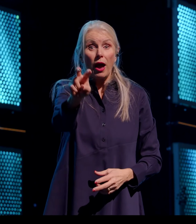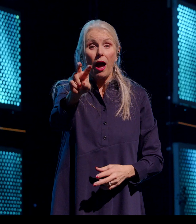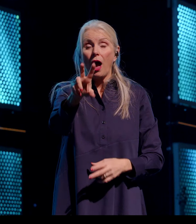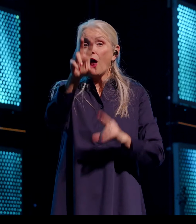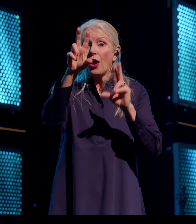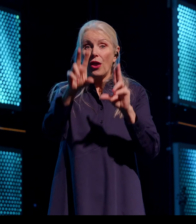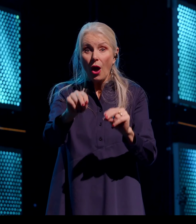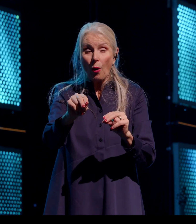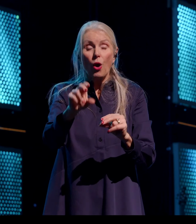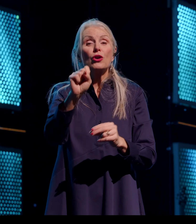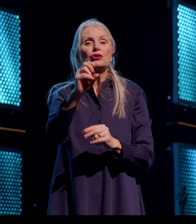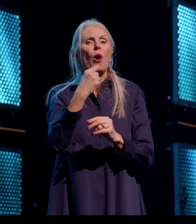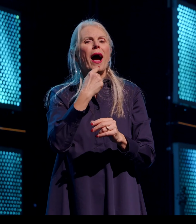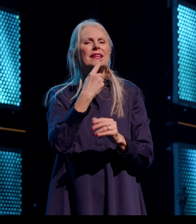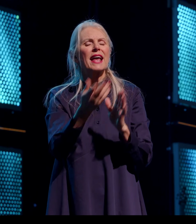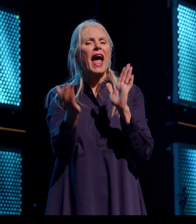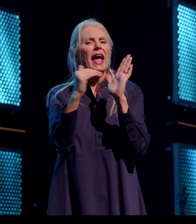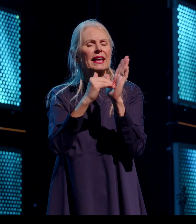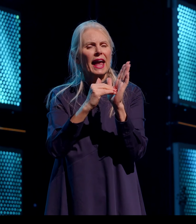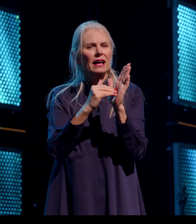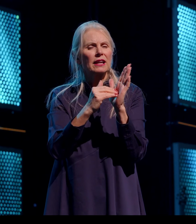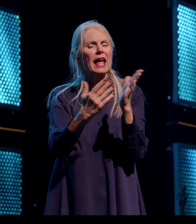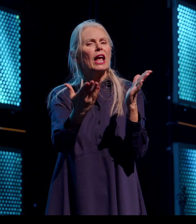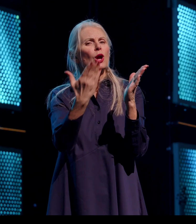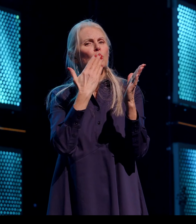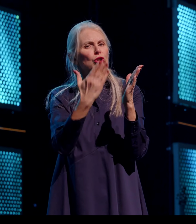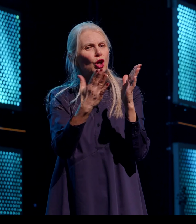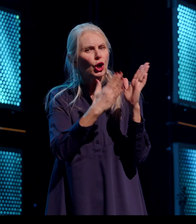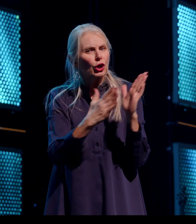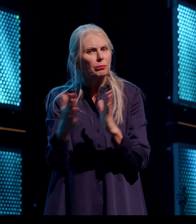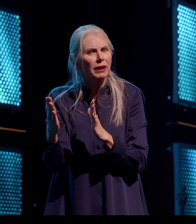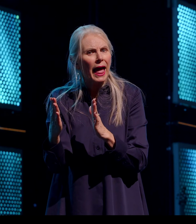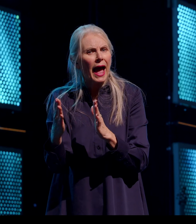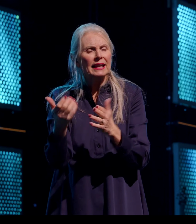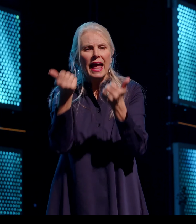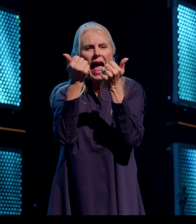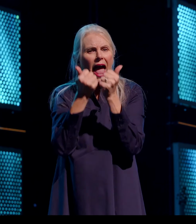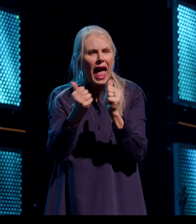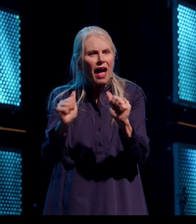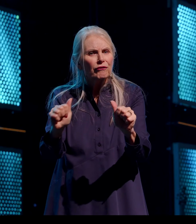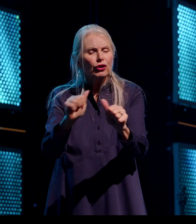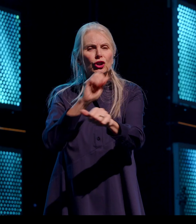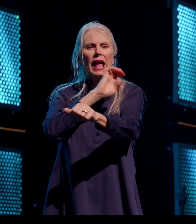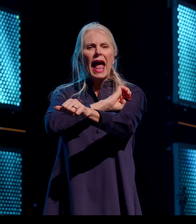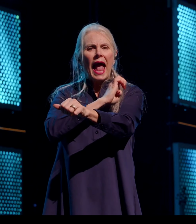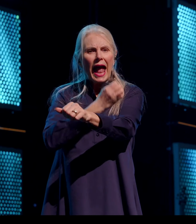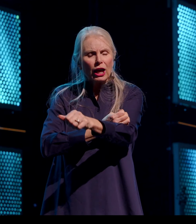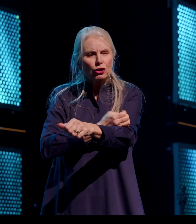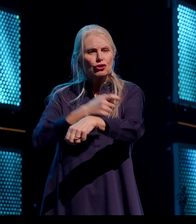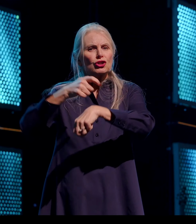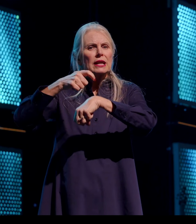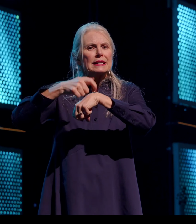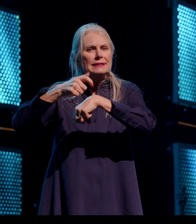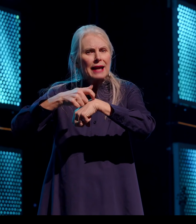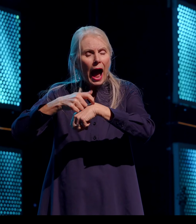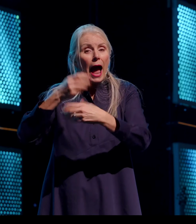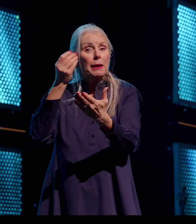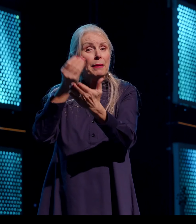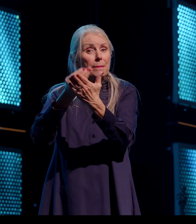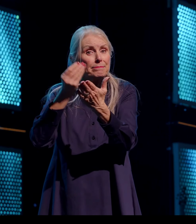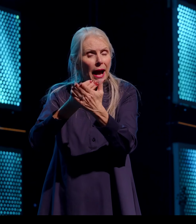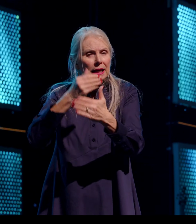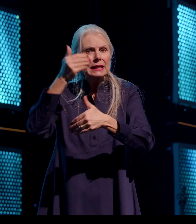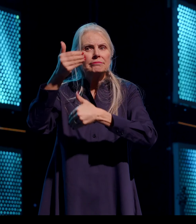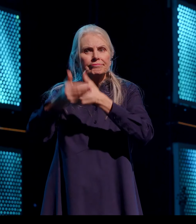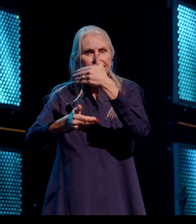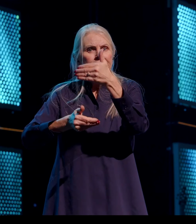Jesus. I would say this again, a very worthy plan. It took effort, it took energy, it took steps, it took time, more than likely it took money,